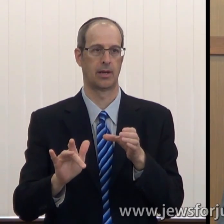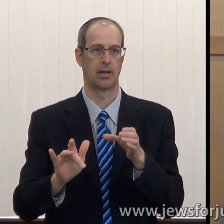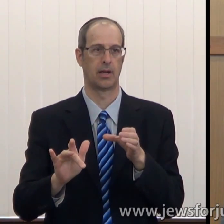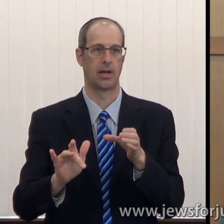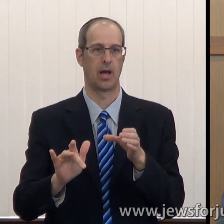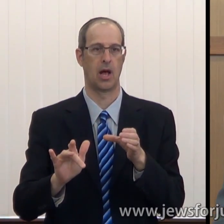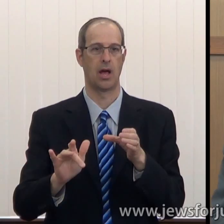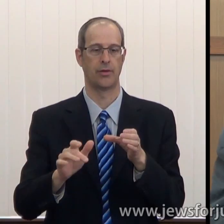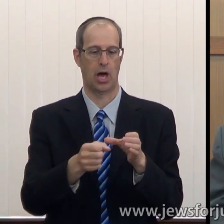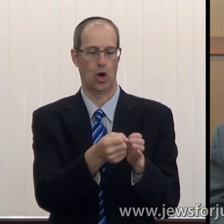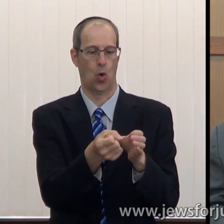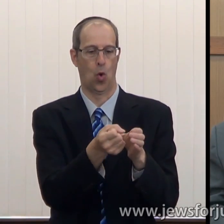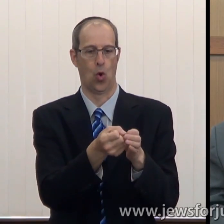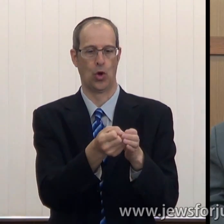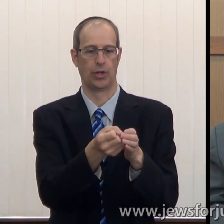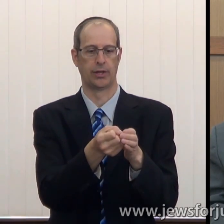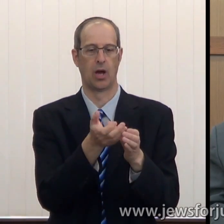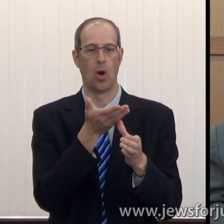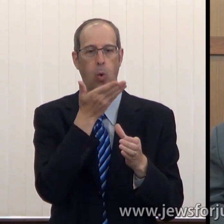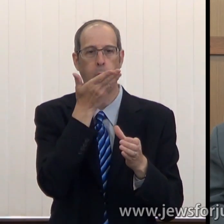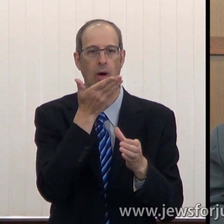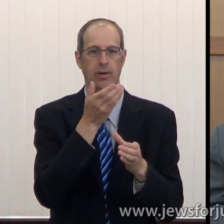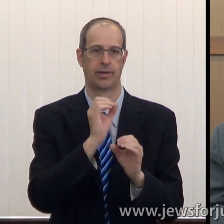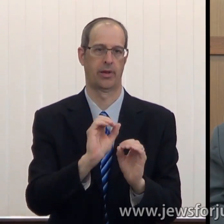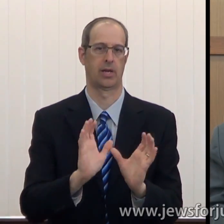contains nothing at all.